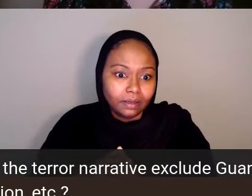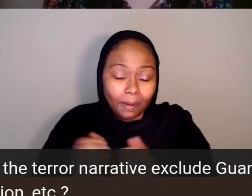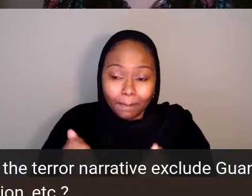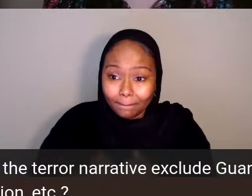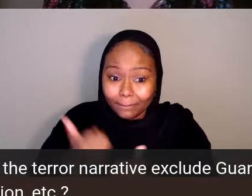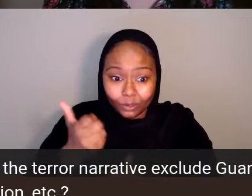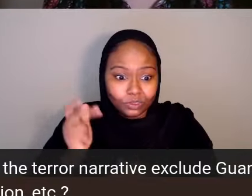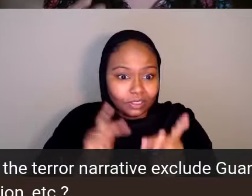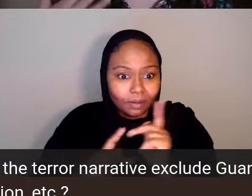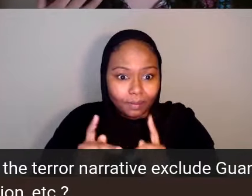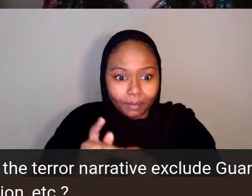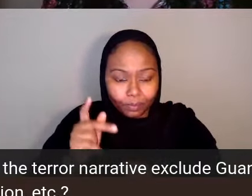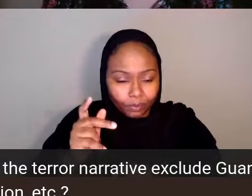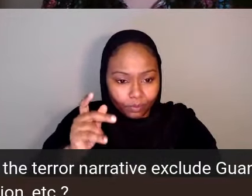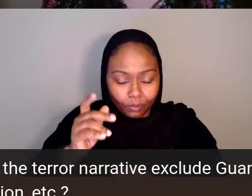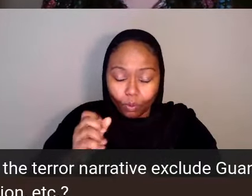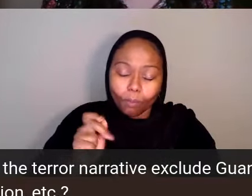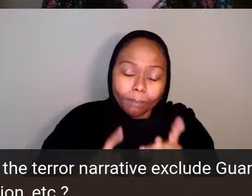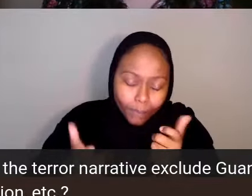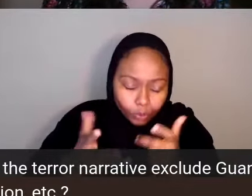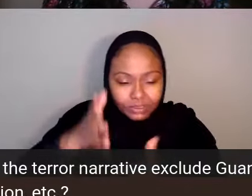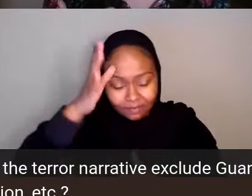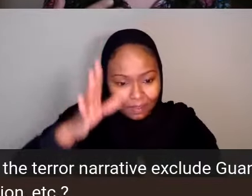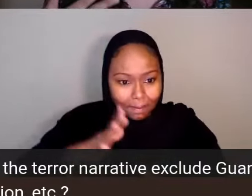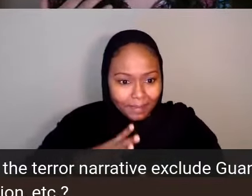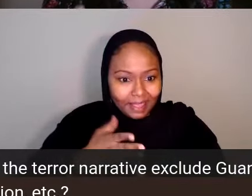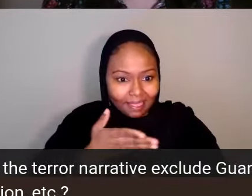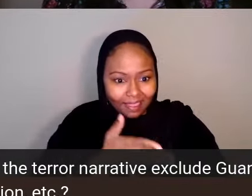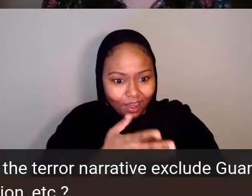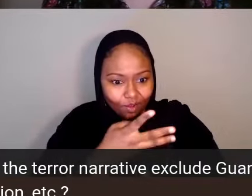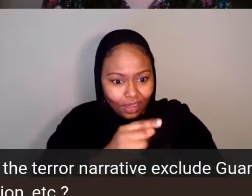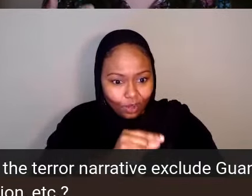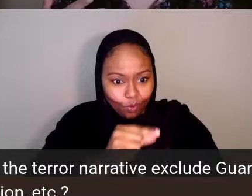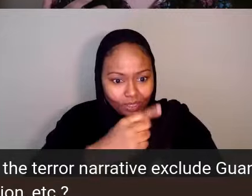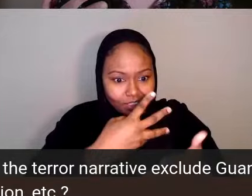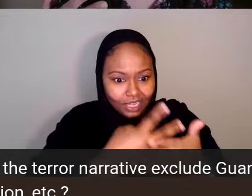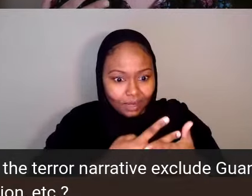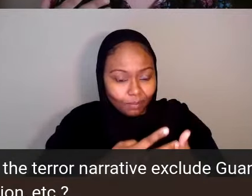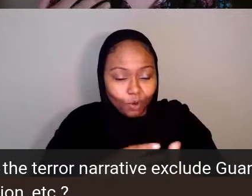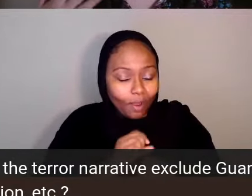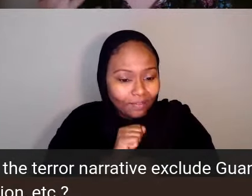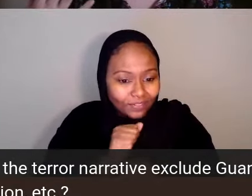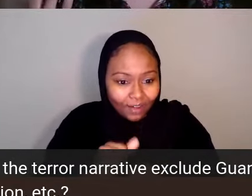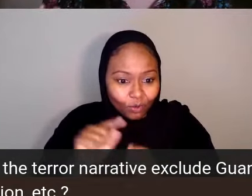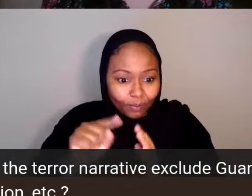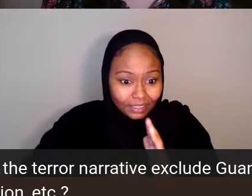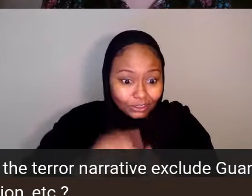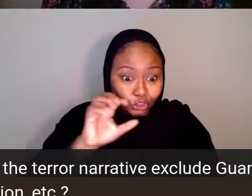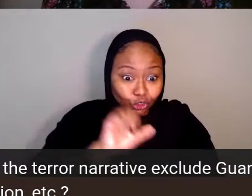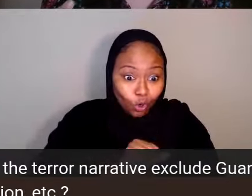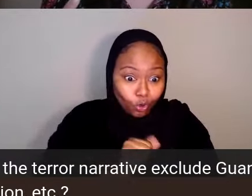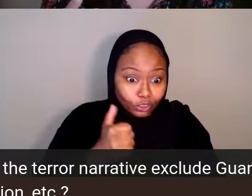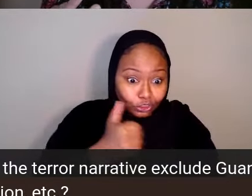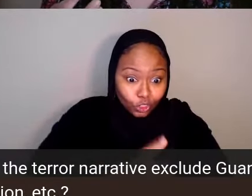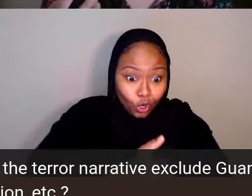of the men at Guantanamo have never even been charged with a single crime, but because they are there under this national